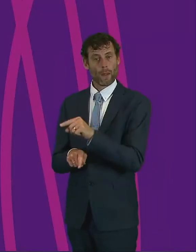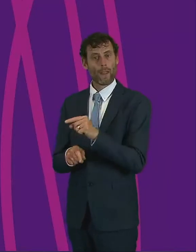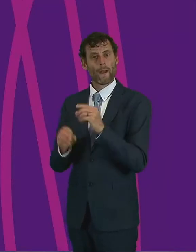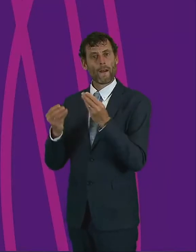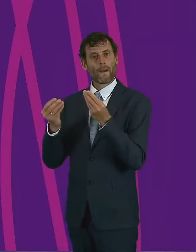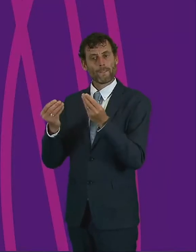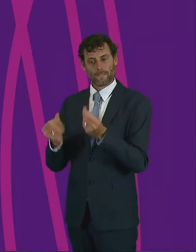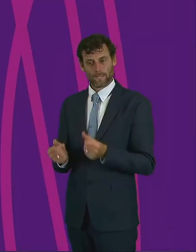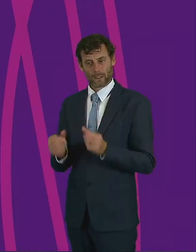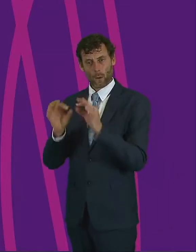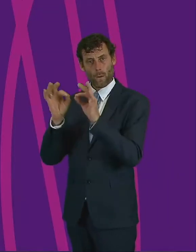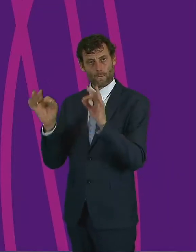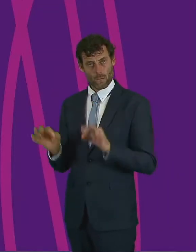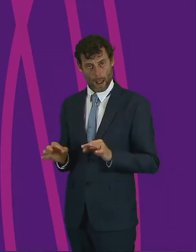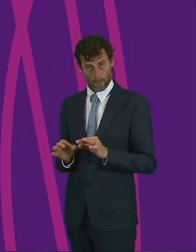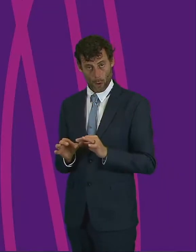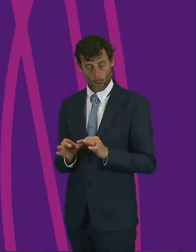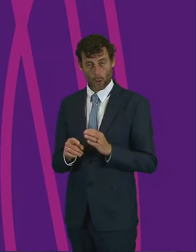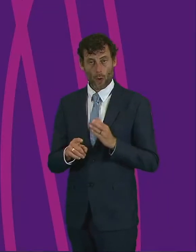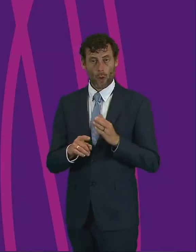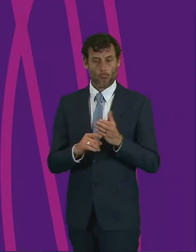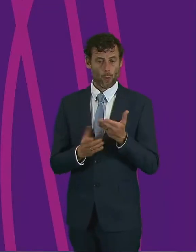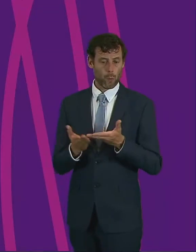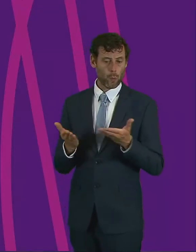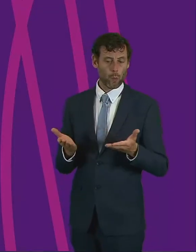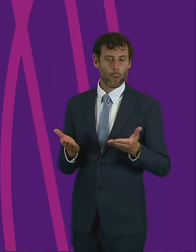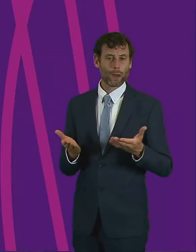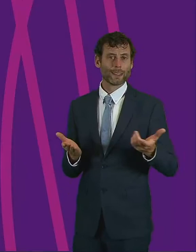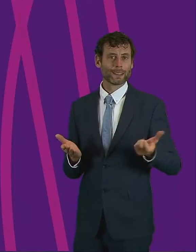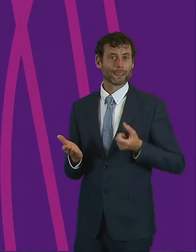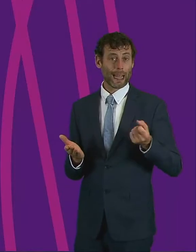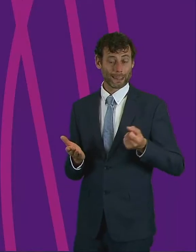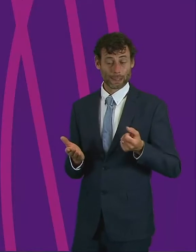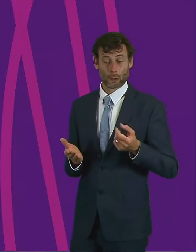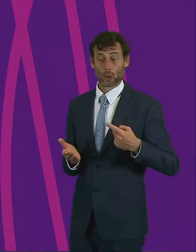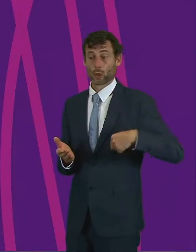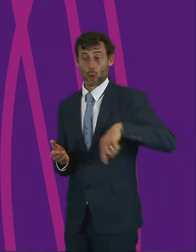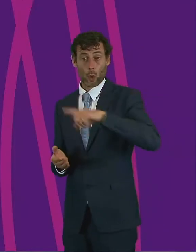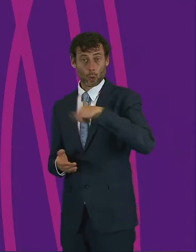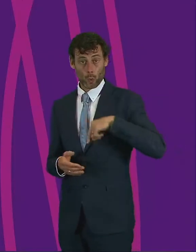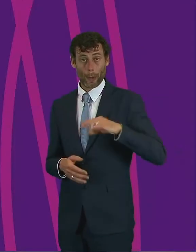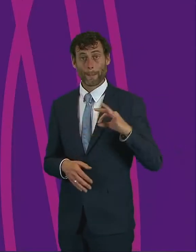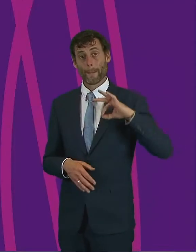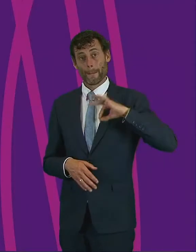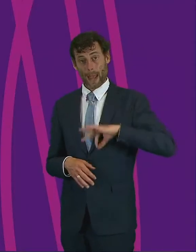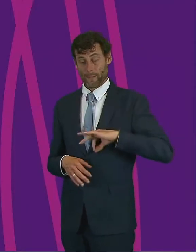it takes in taxes in Scotland? So do we benefit as a union together?